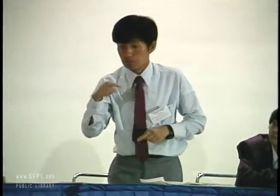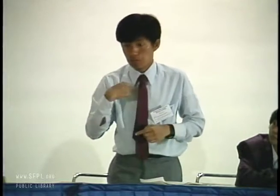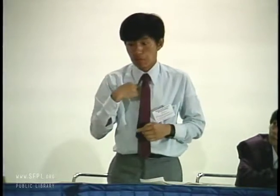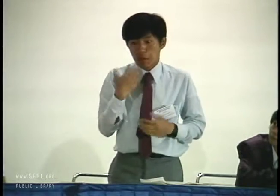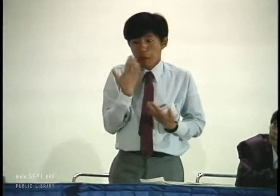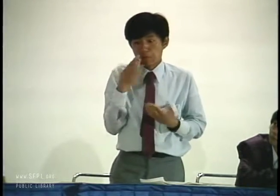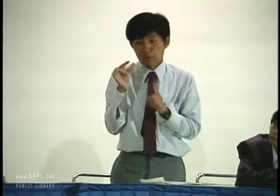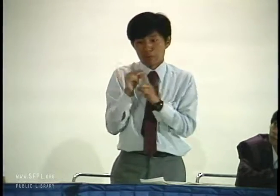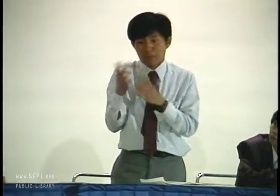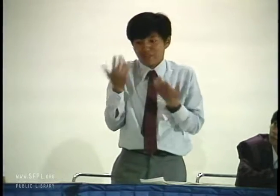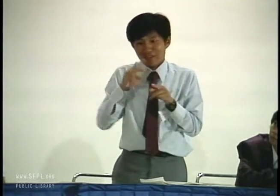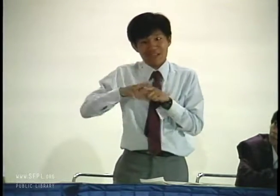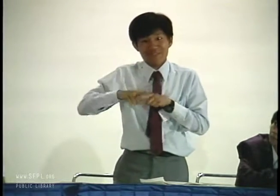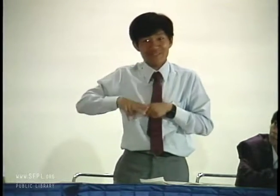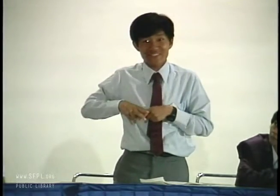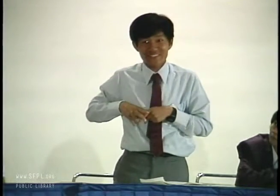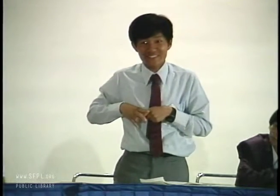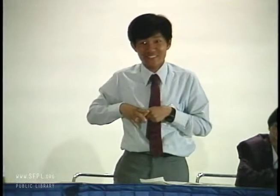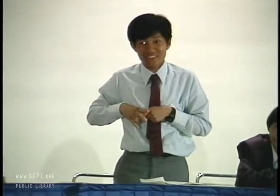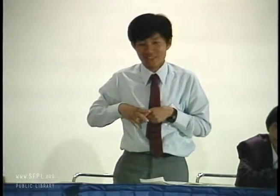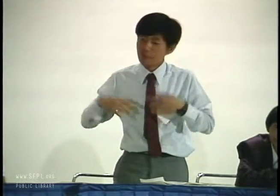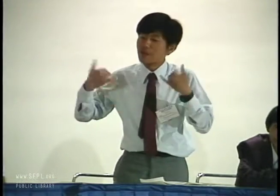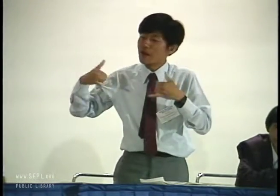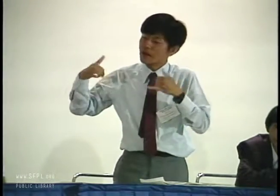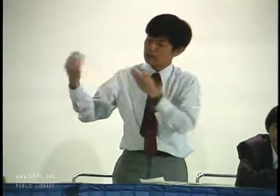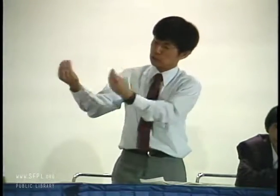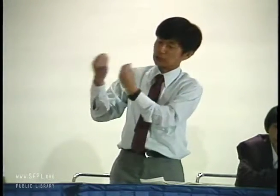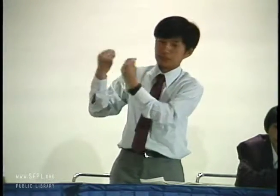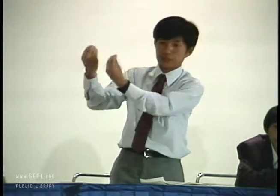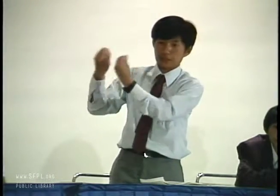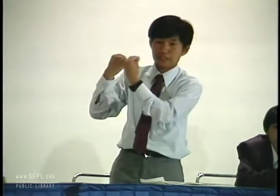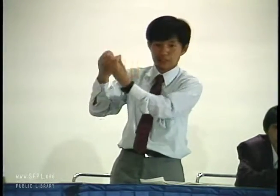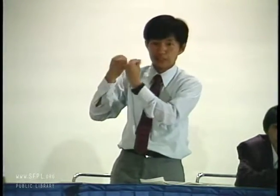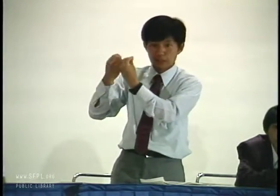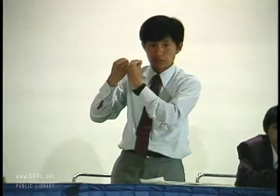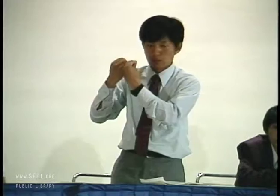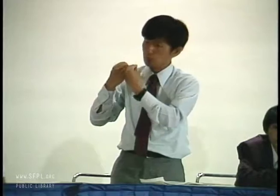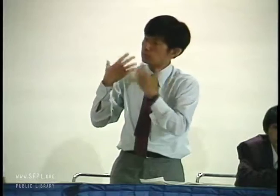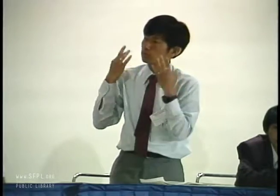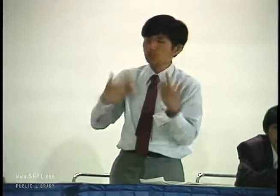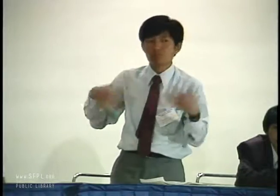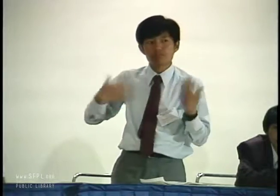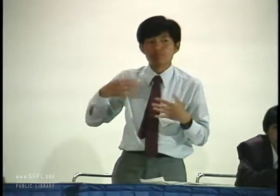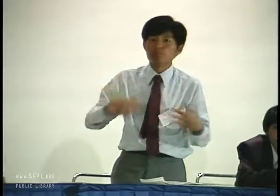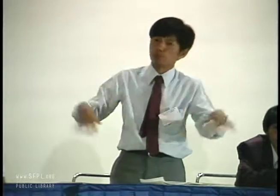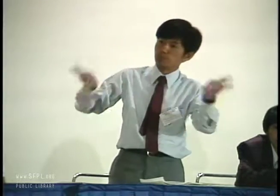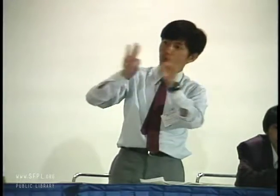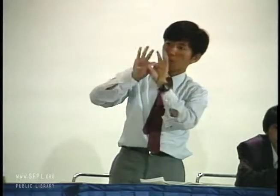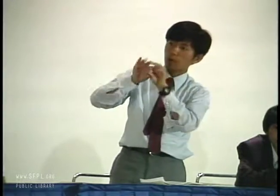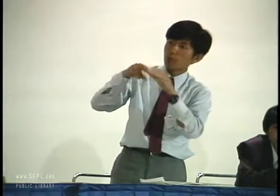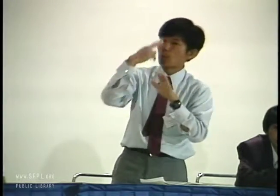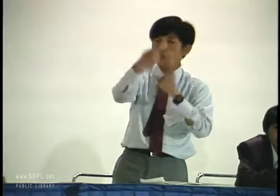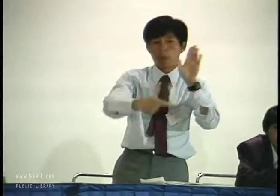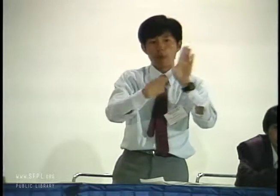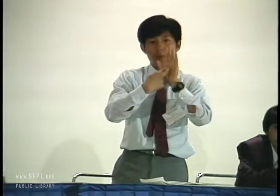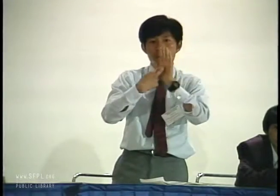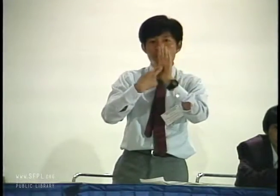word meant, and I didn't know that word. I didn't have the vocabulary. But we would play in that way, and he would try to teach me, and that was a very